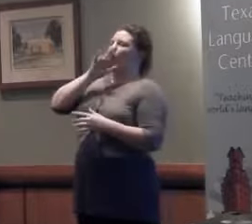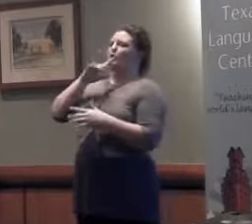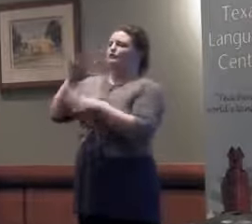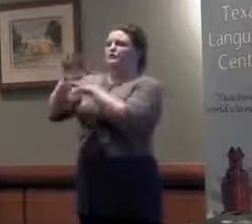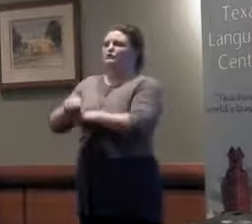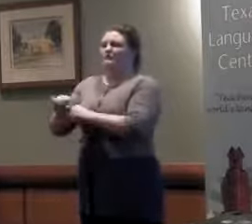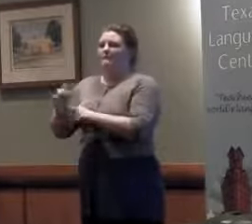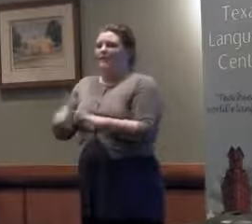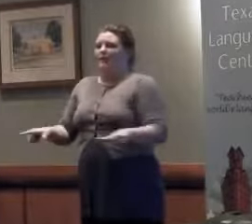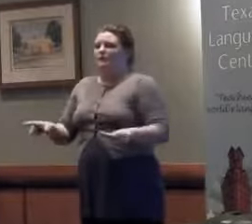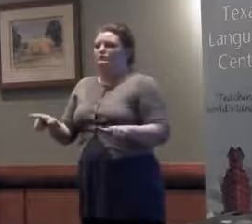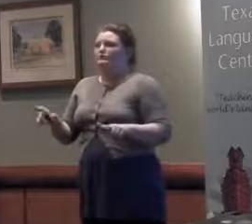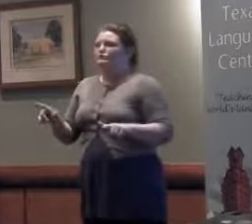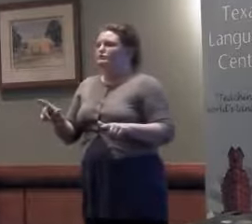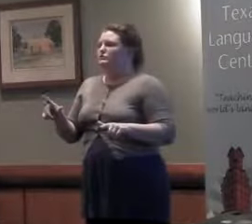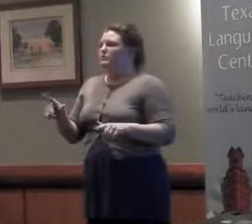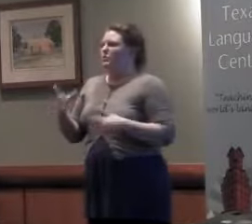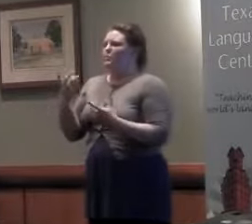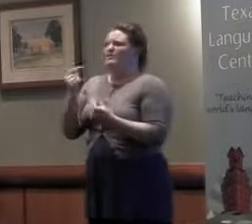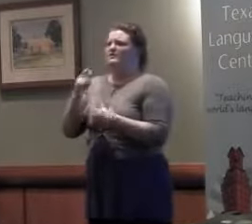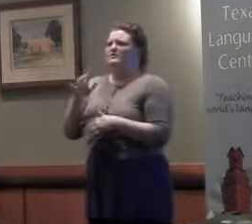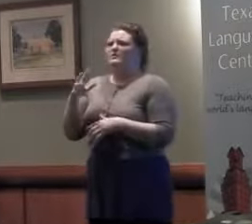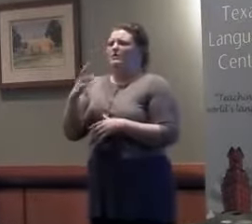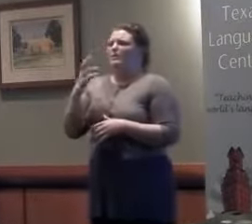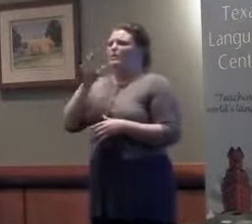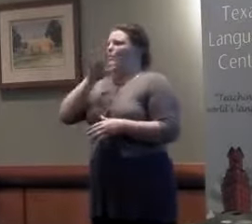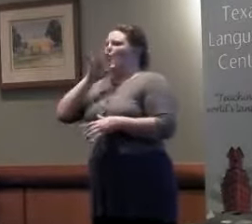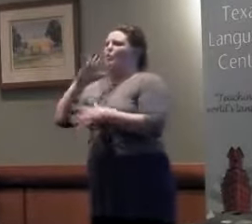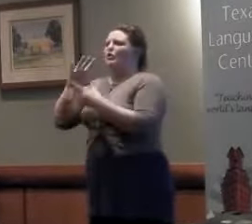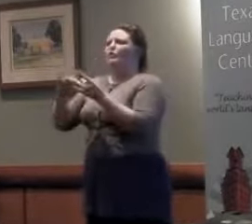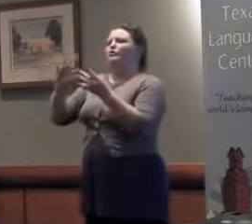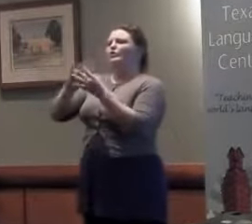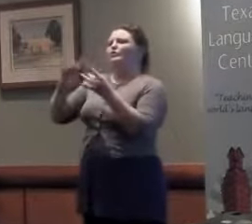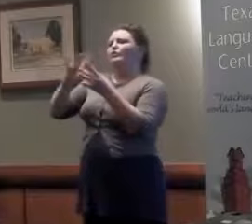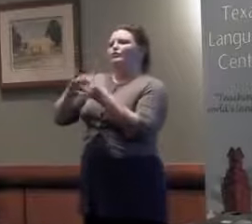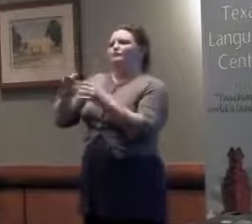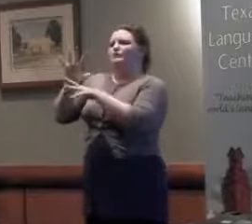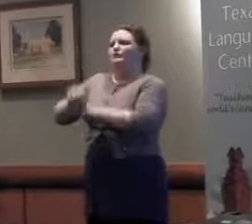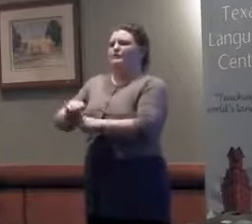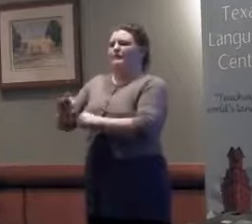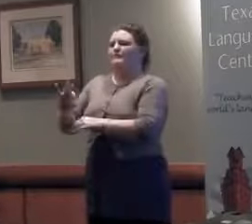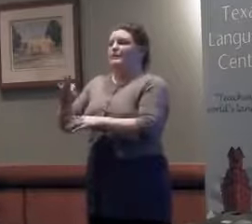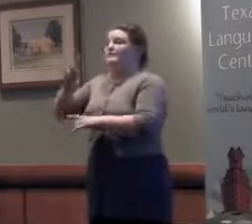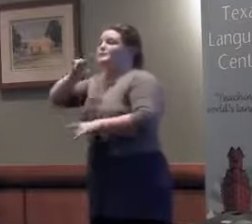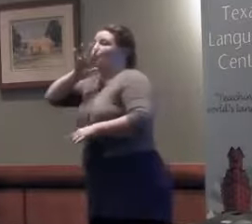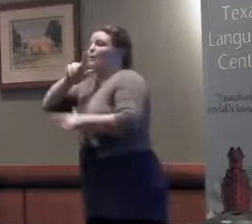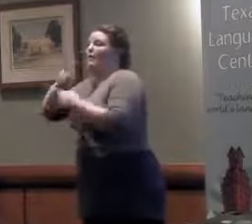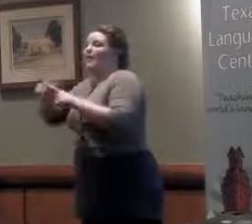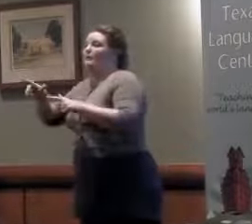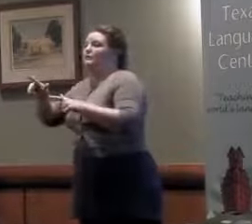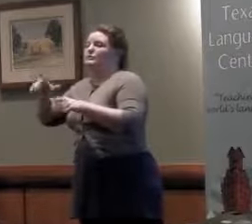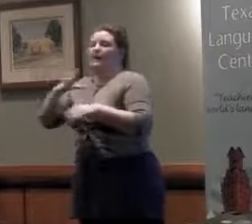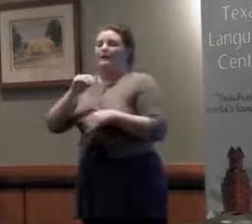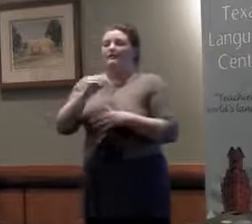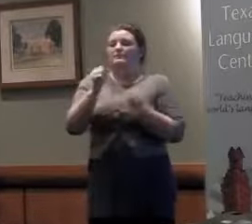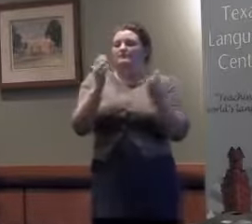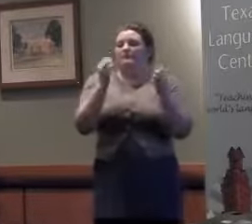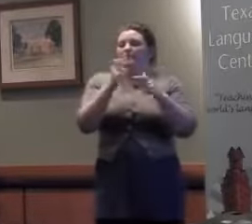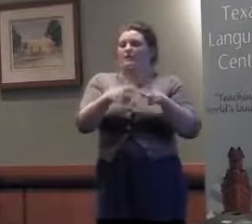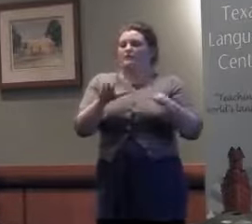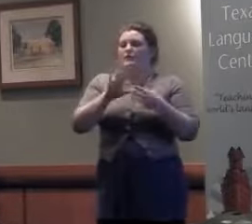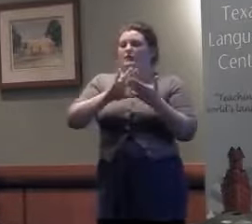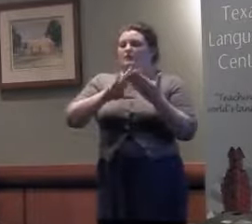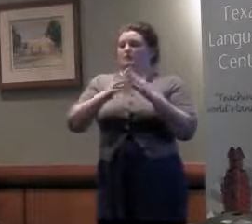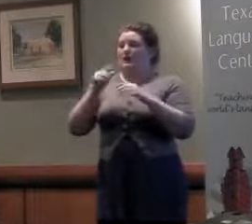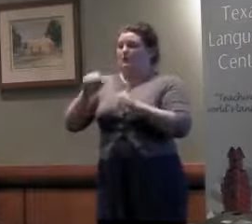what are the oral traditions of language use in spoken language communities, and how can they be kind of brought in to the spoken language, the L2 classroom,